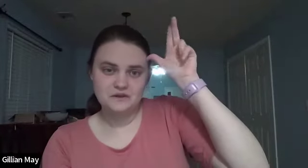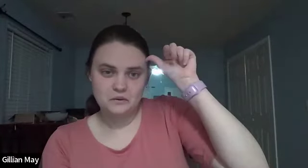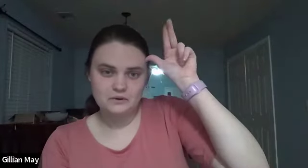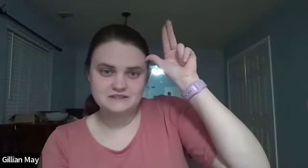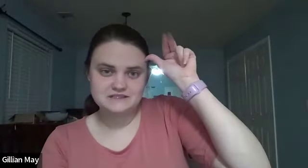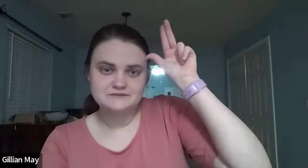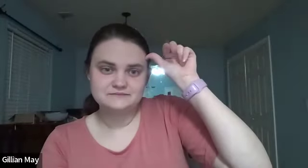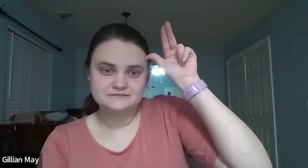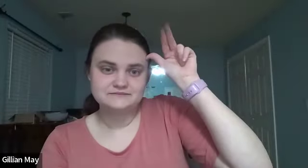horse.